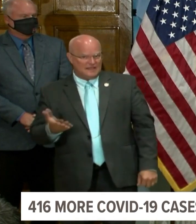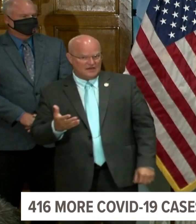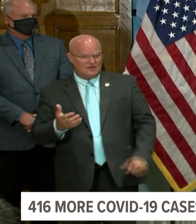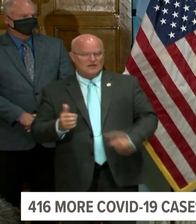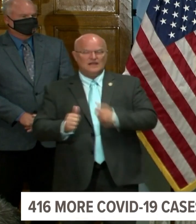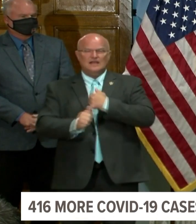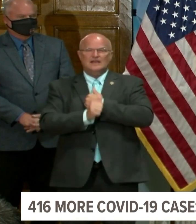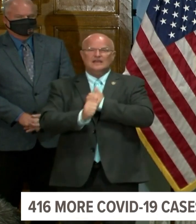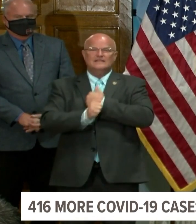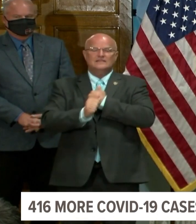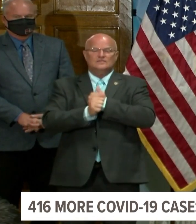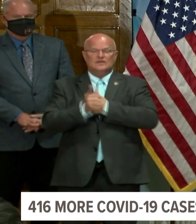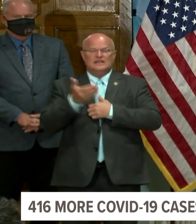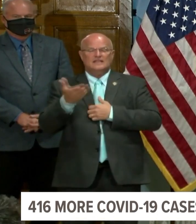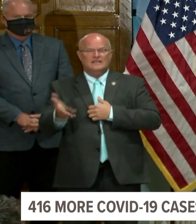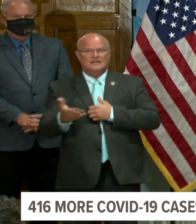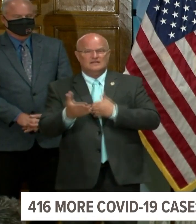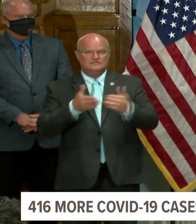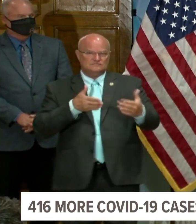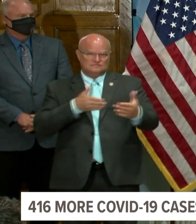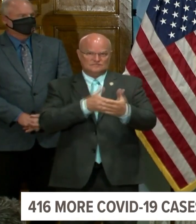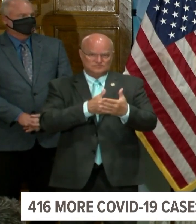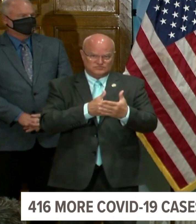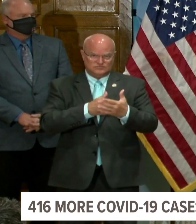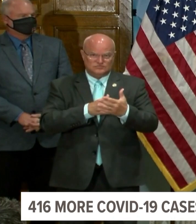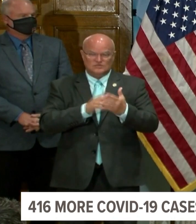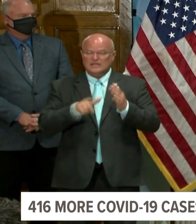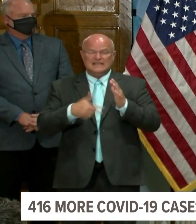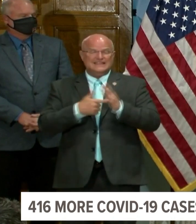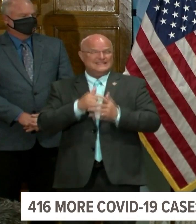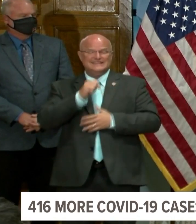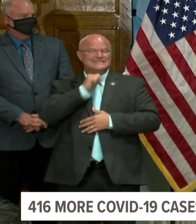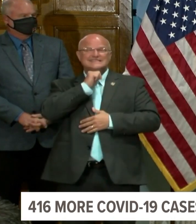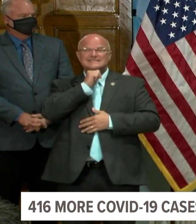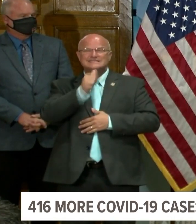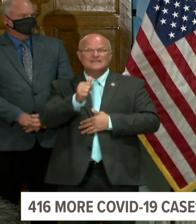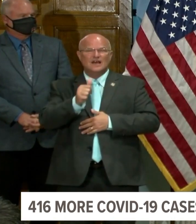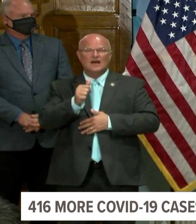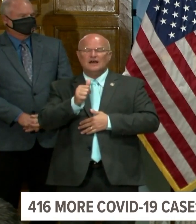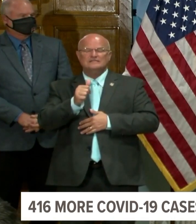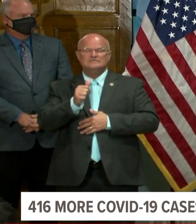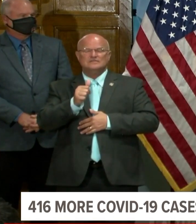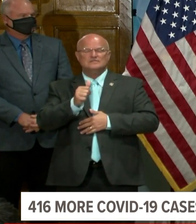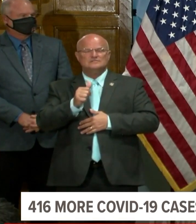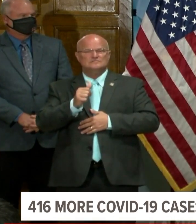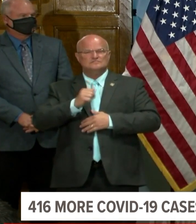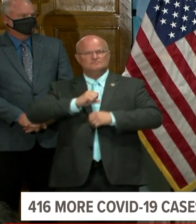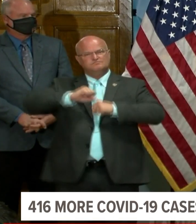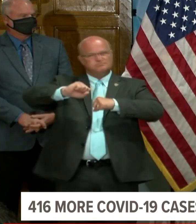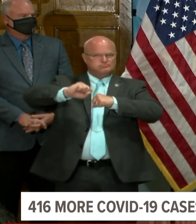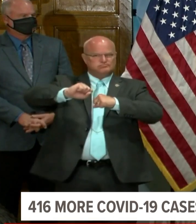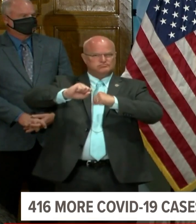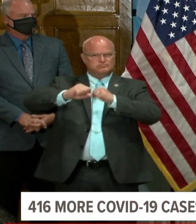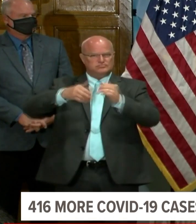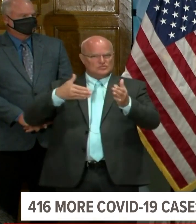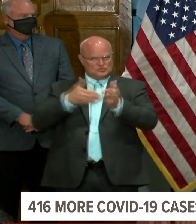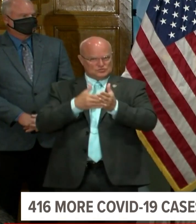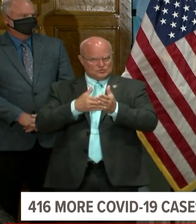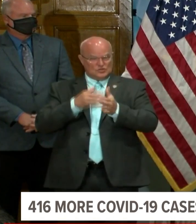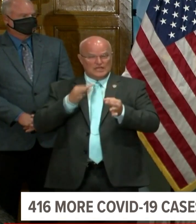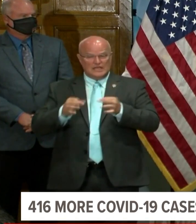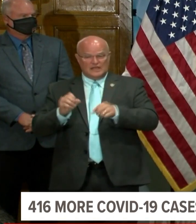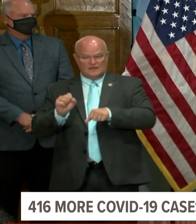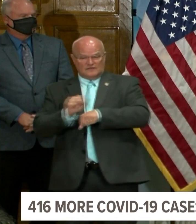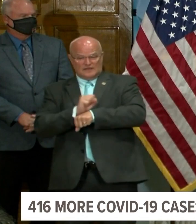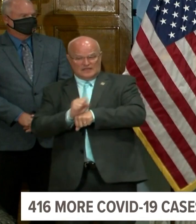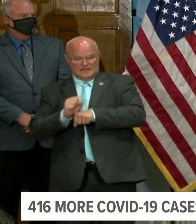of litigation. And again, this is not an absolute bar to litigation. If a